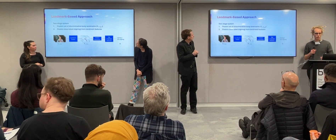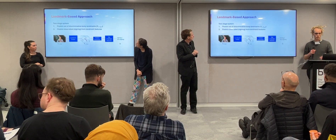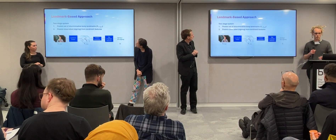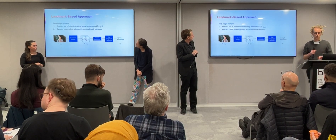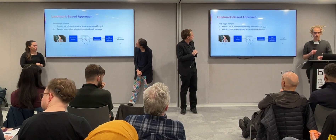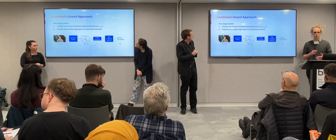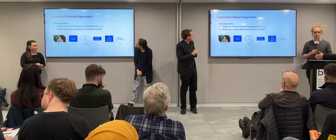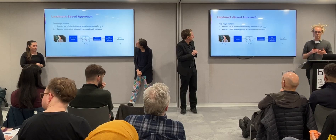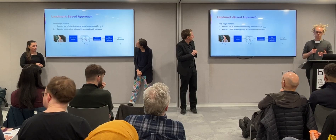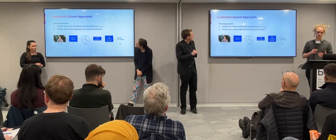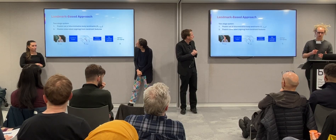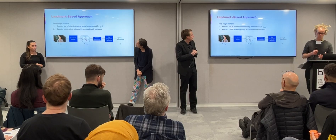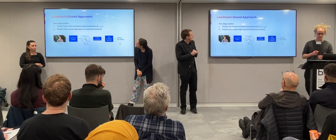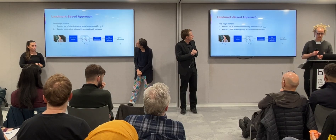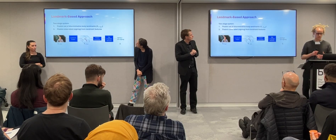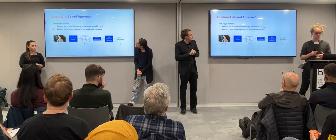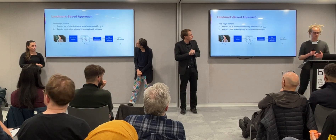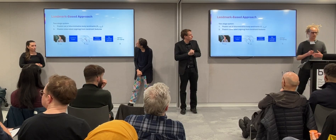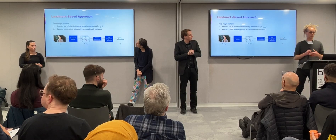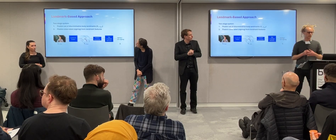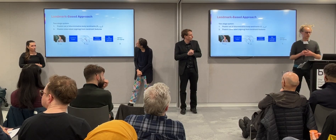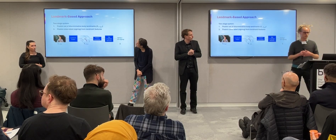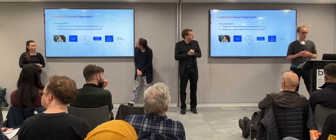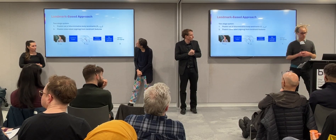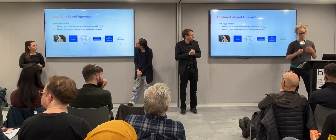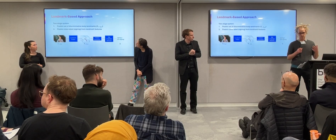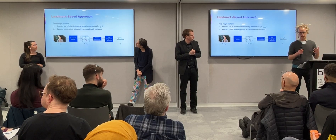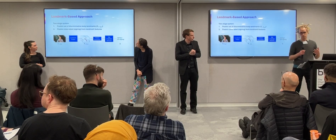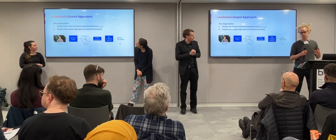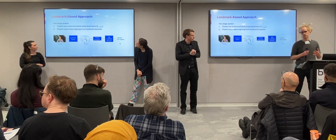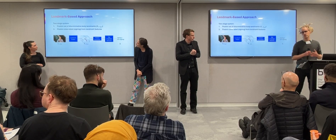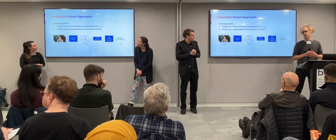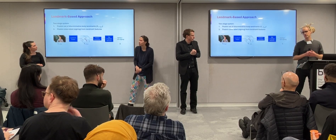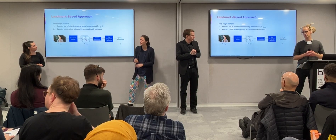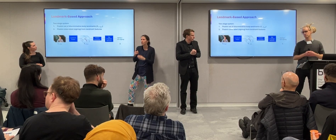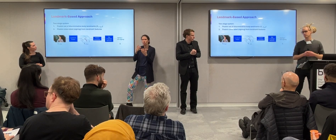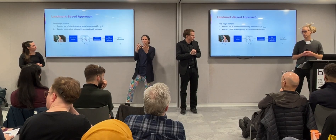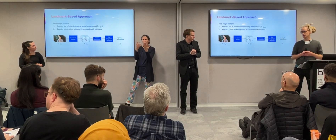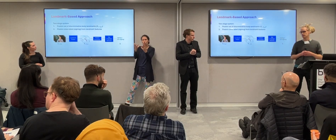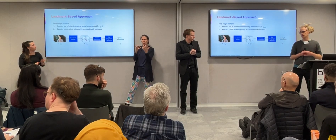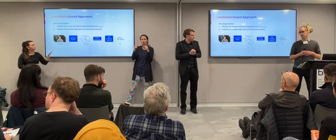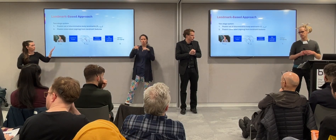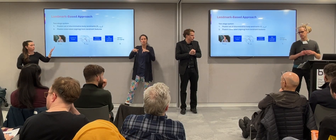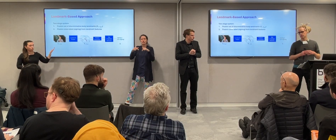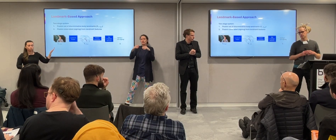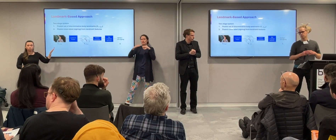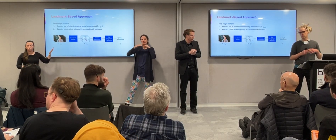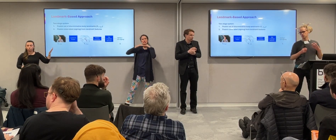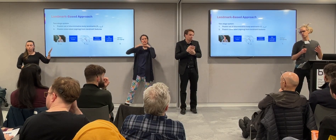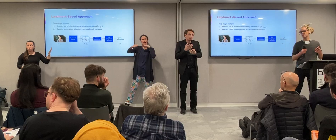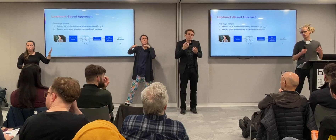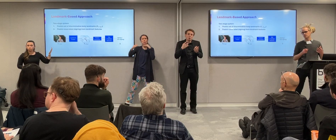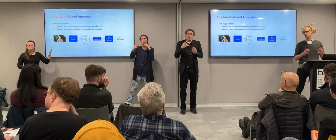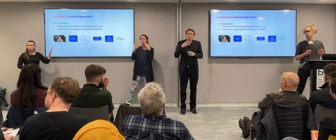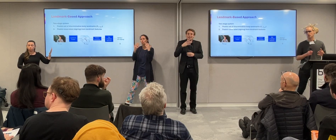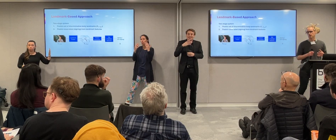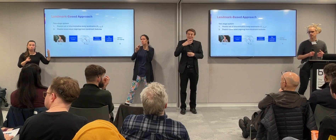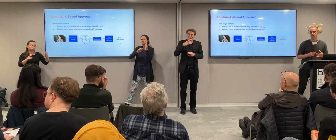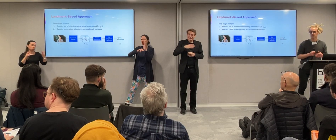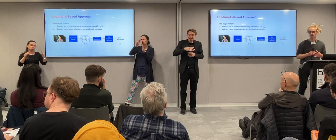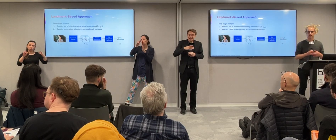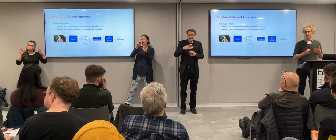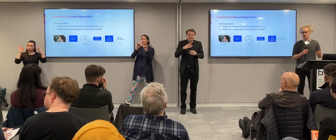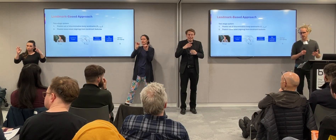So we really required this to be a very stable, very mature system to